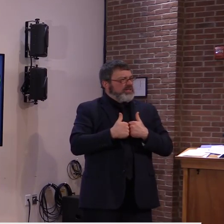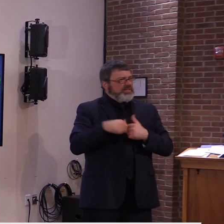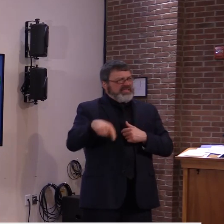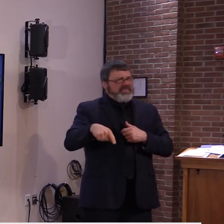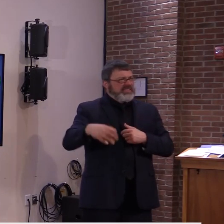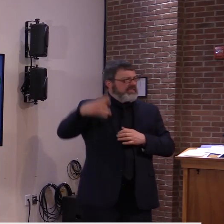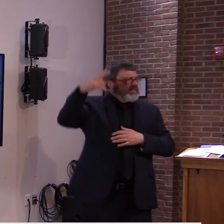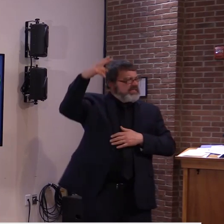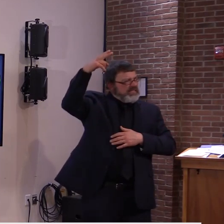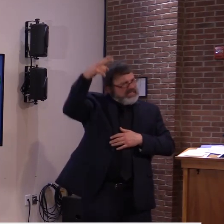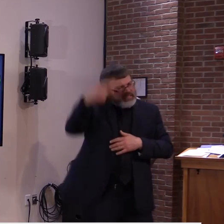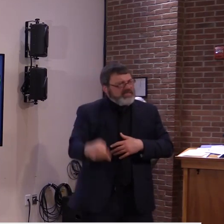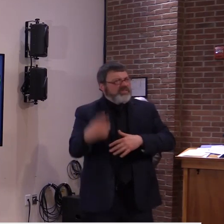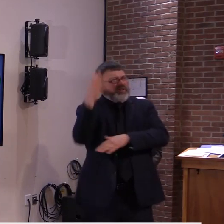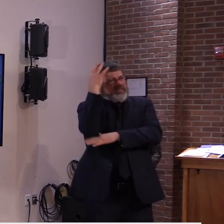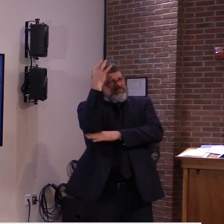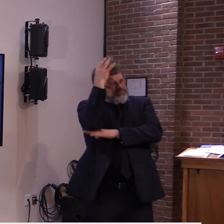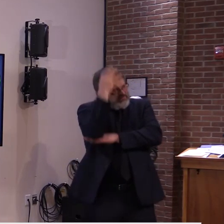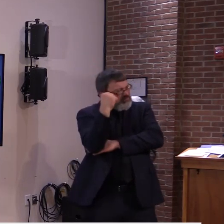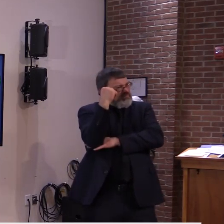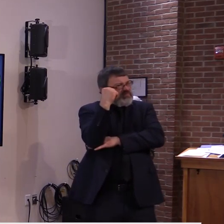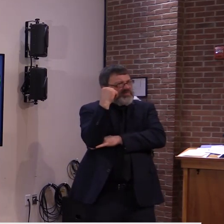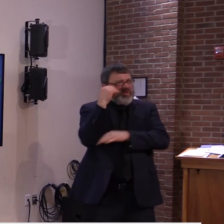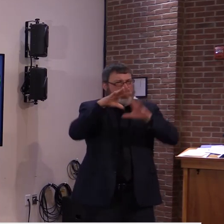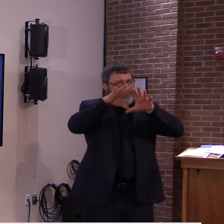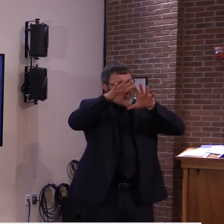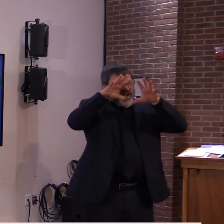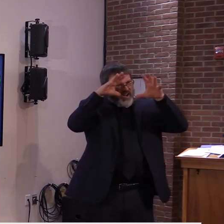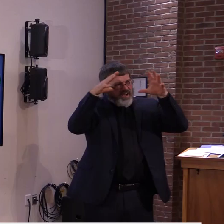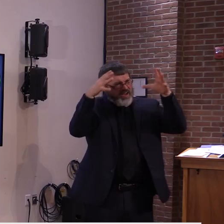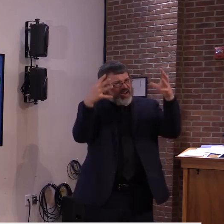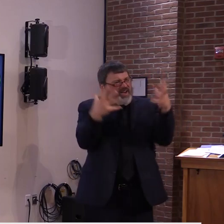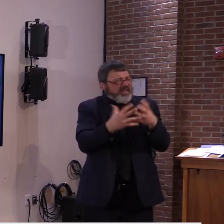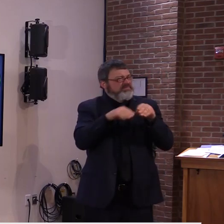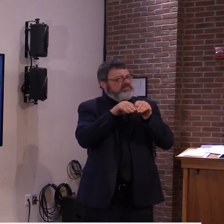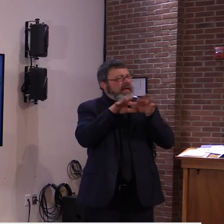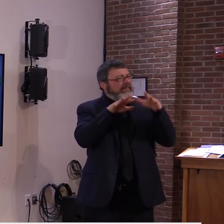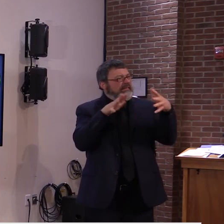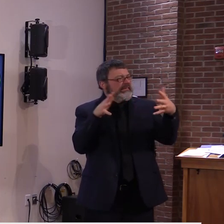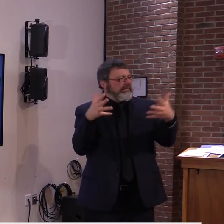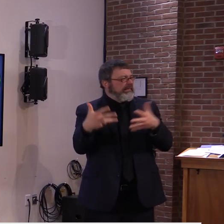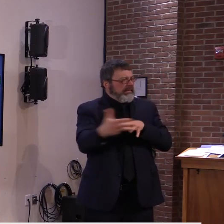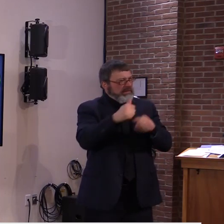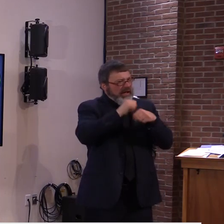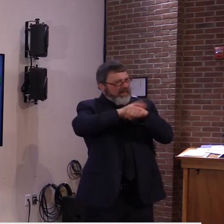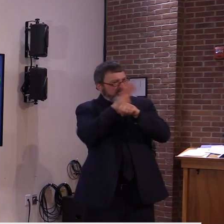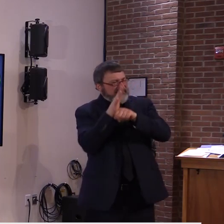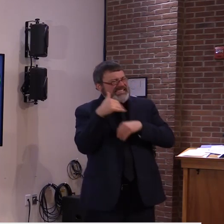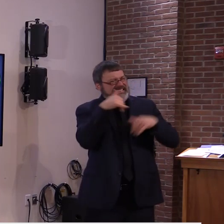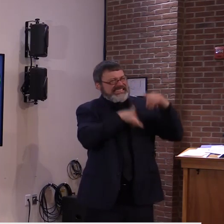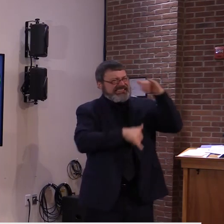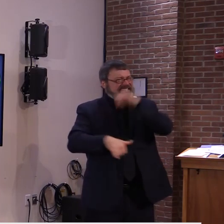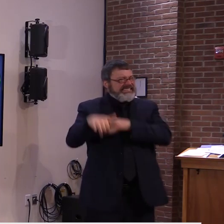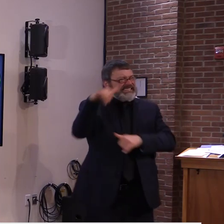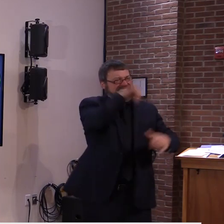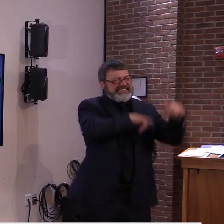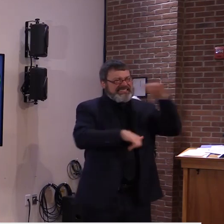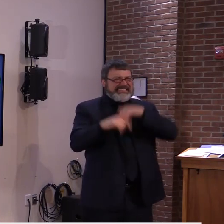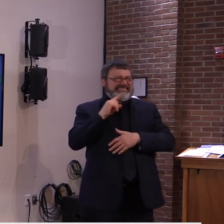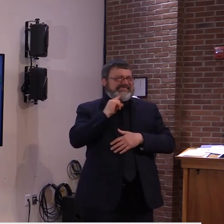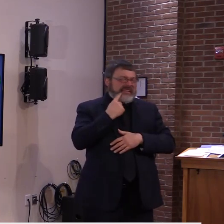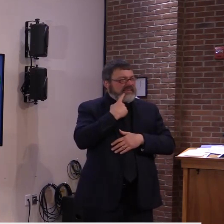So while we look forward to flattening the curve in Vermont, Vermonters should take our current guidance and